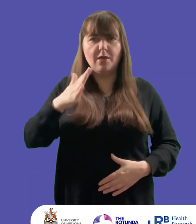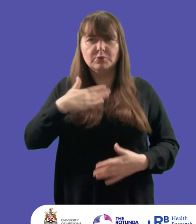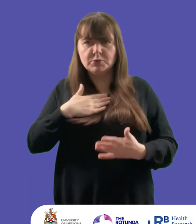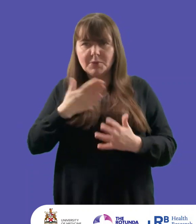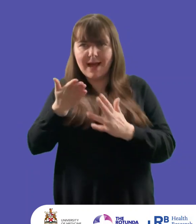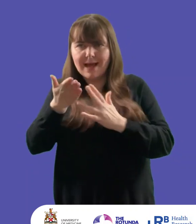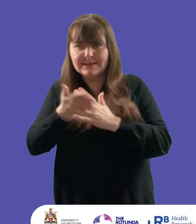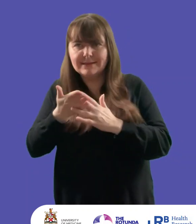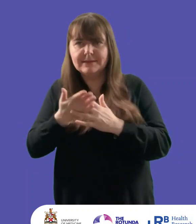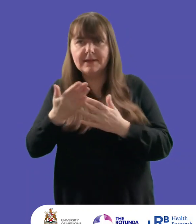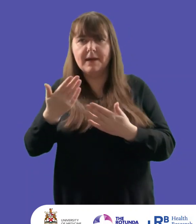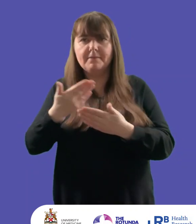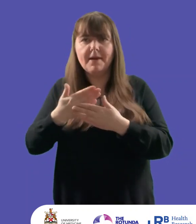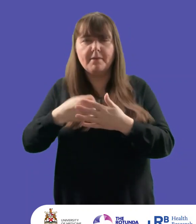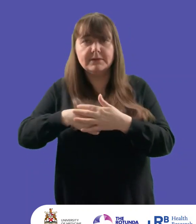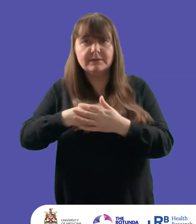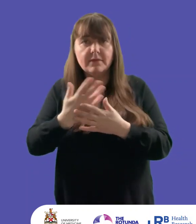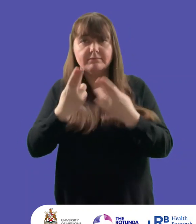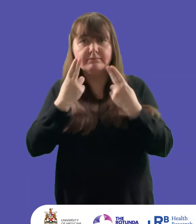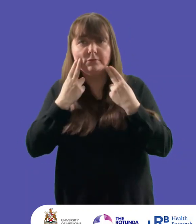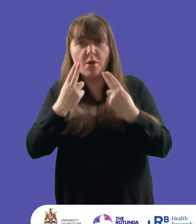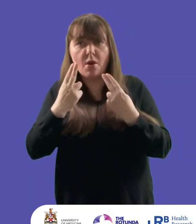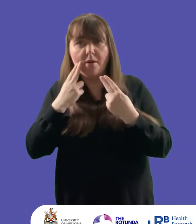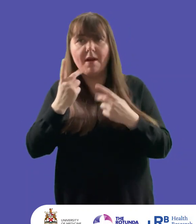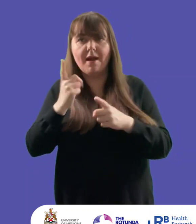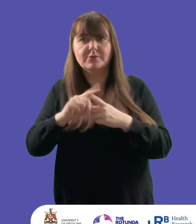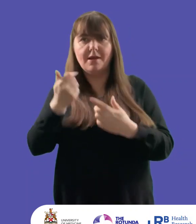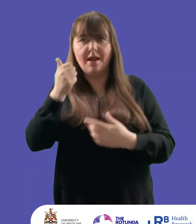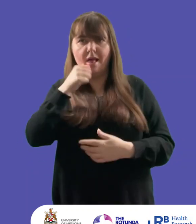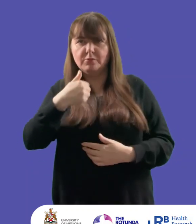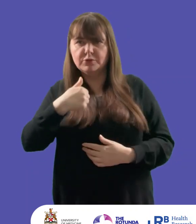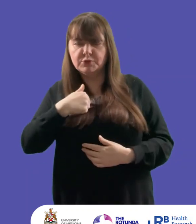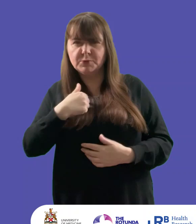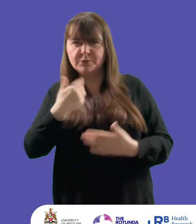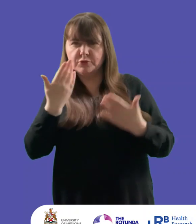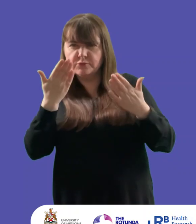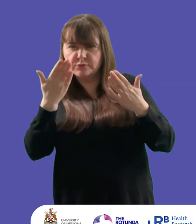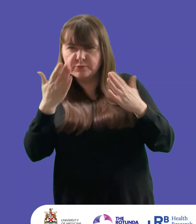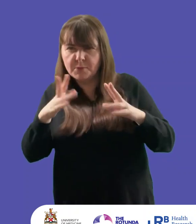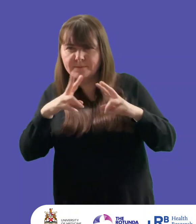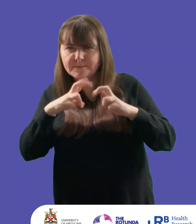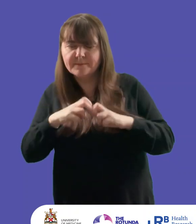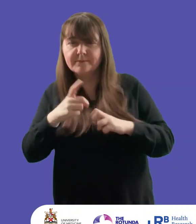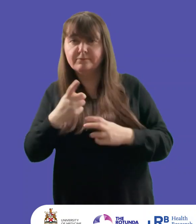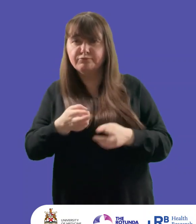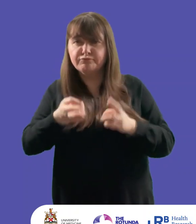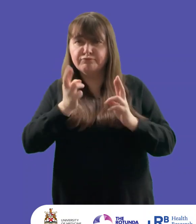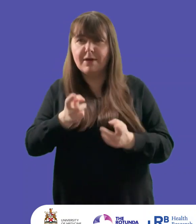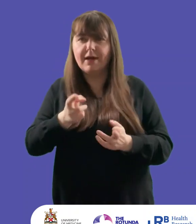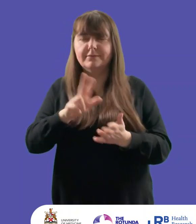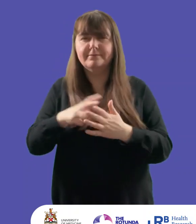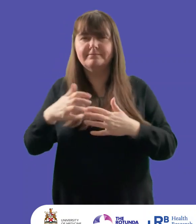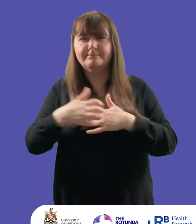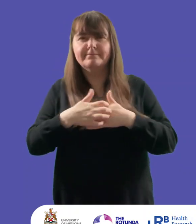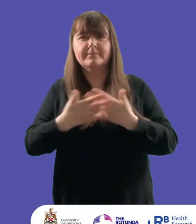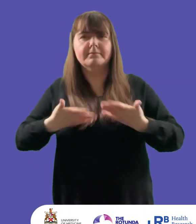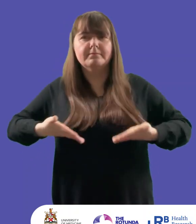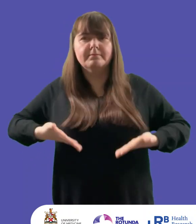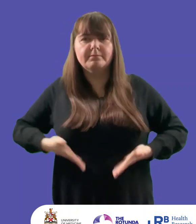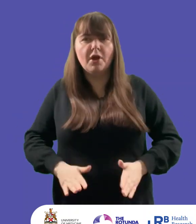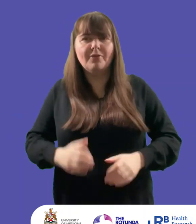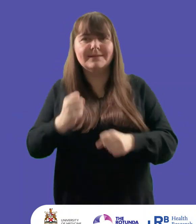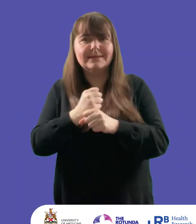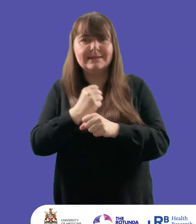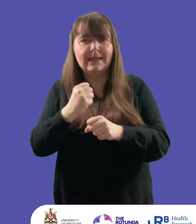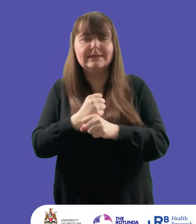assess that the baby is developing normally. It also allows us to determine the accurate estimated delivery date